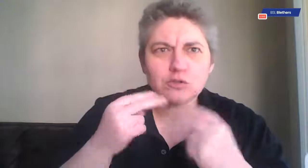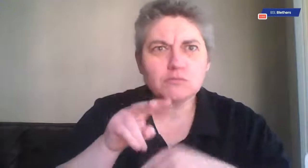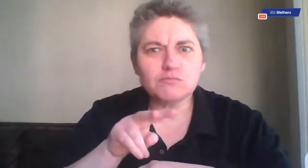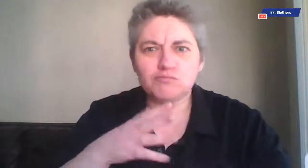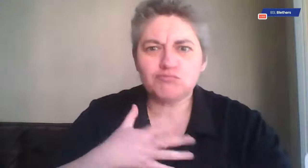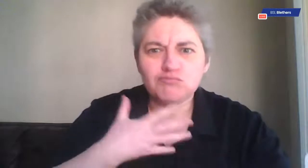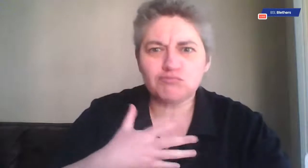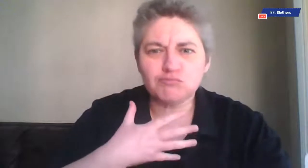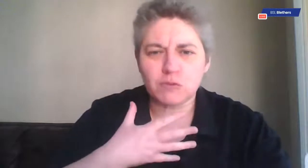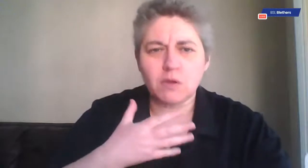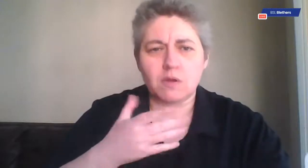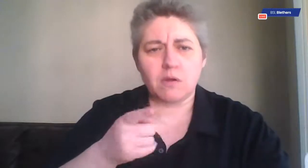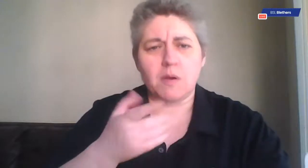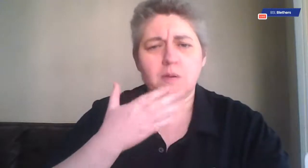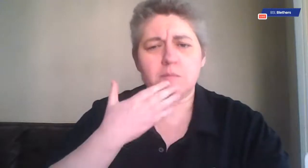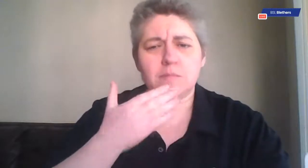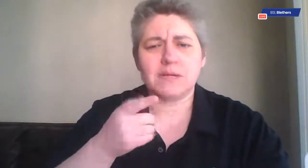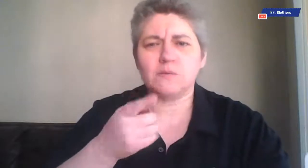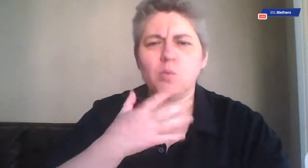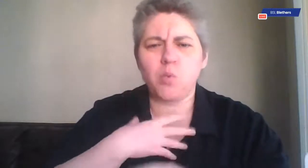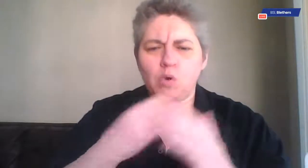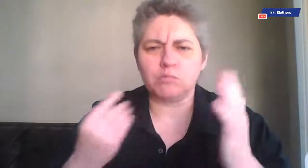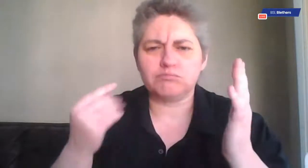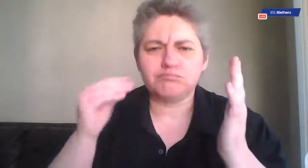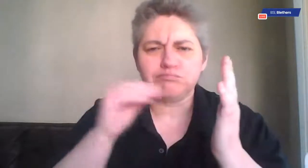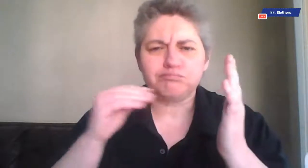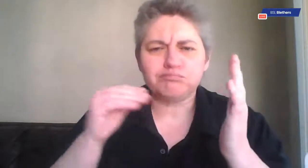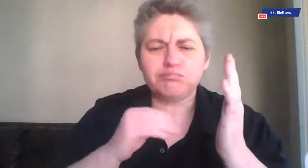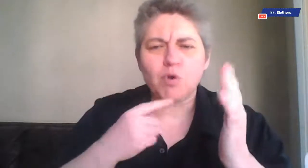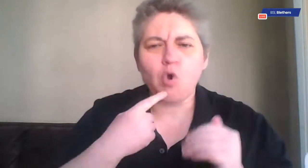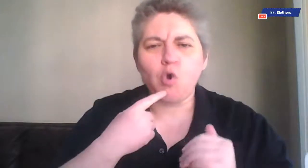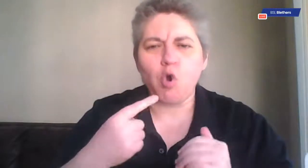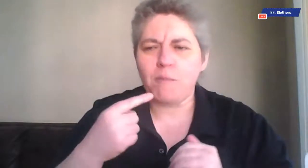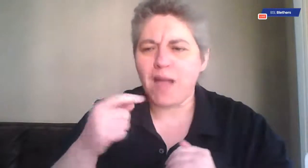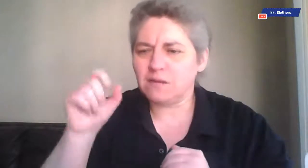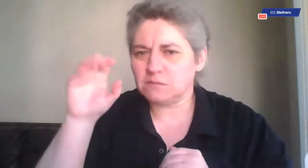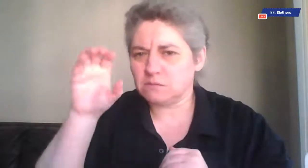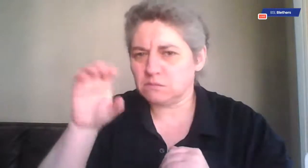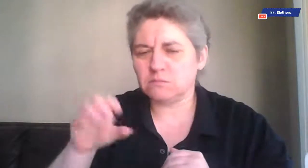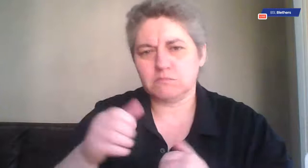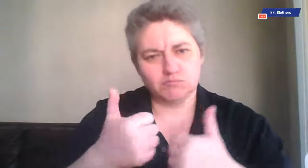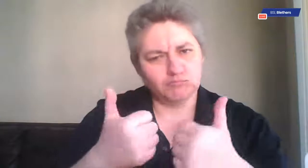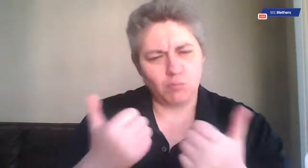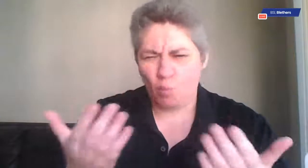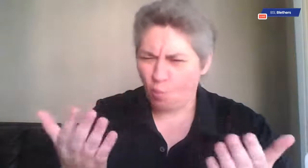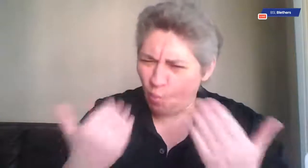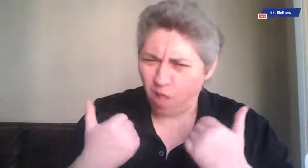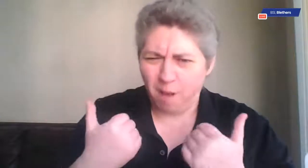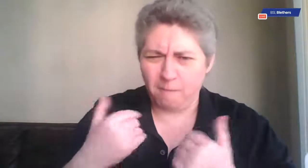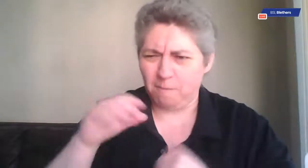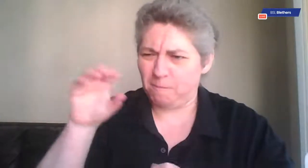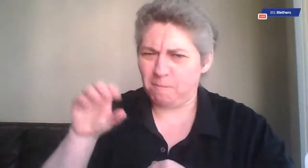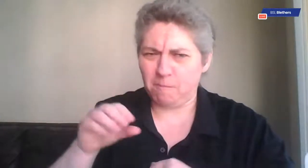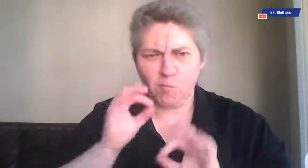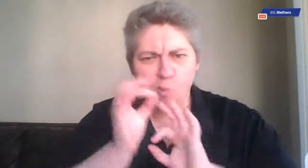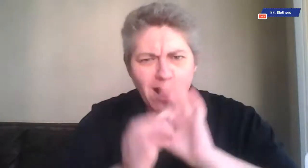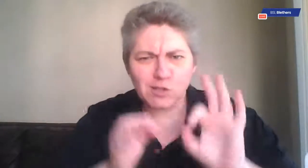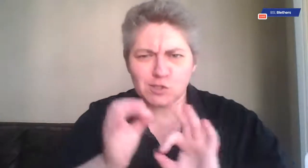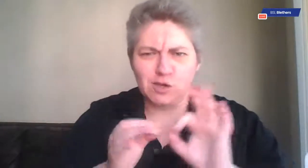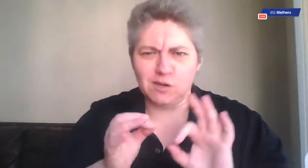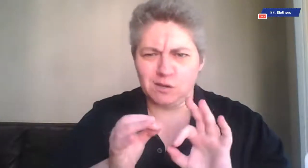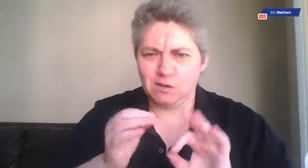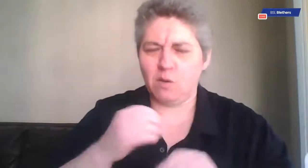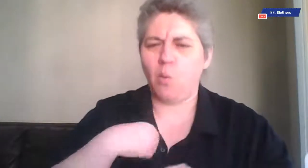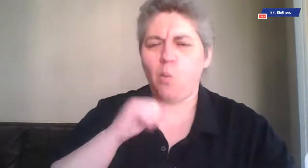letting other deaf people at home to watch and learn. And again, if you want any comments or